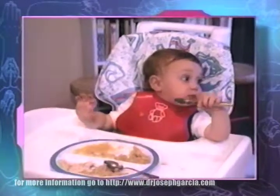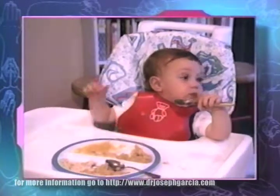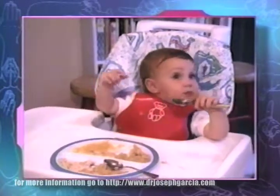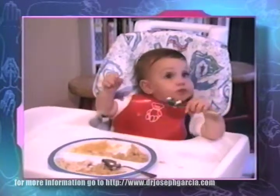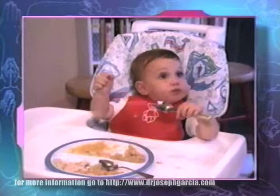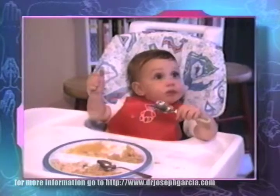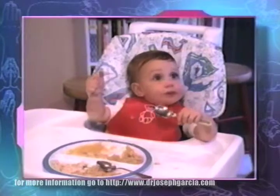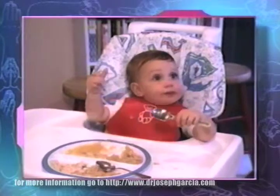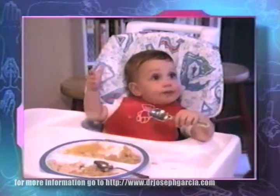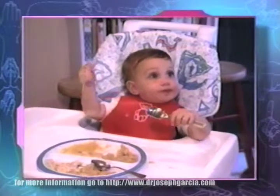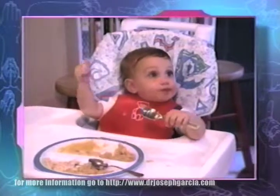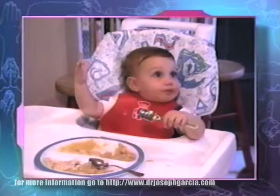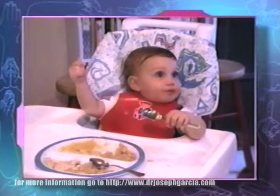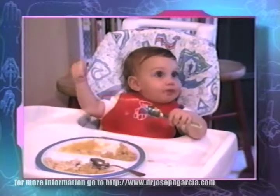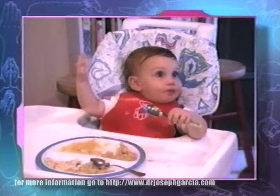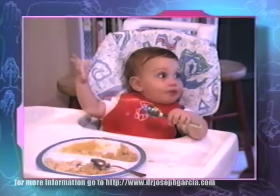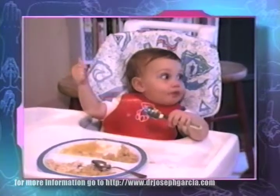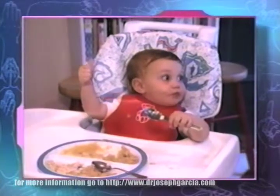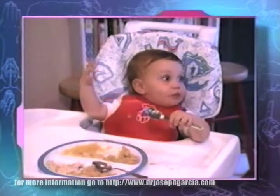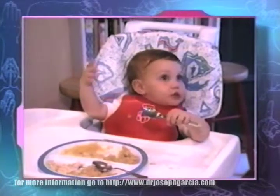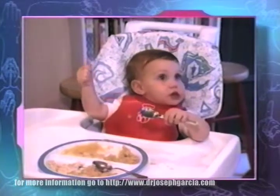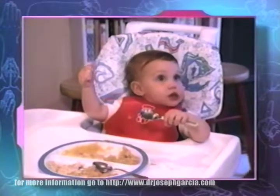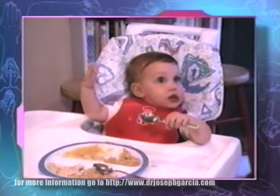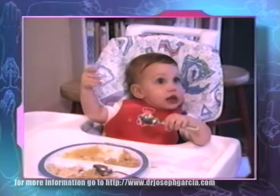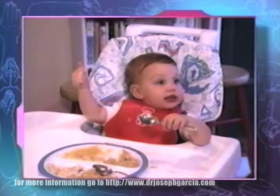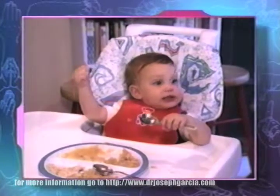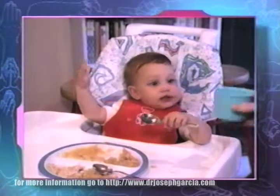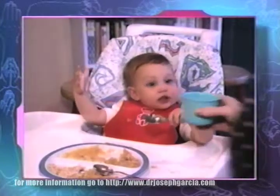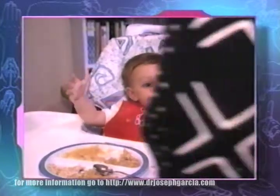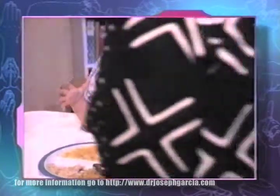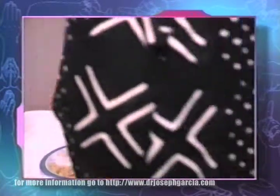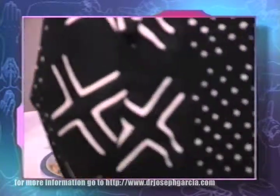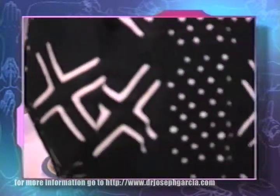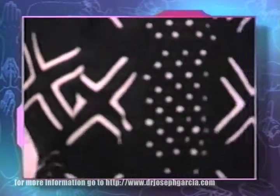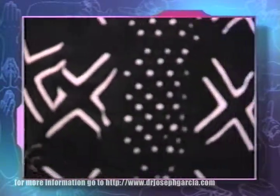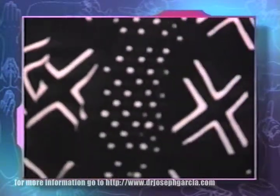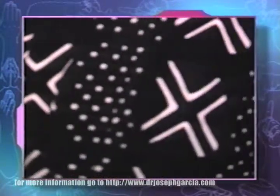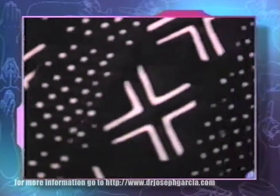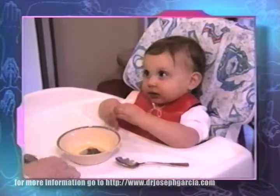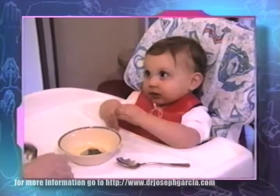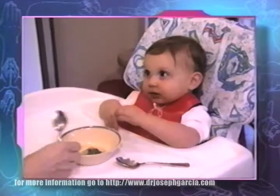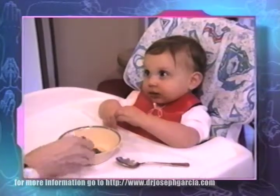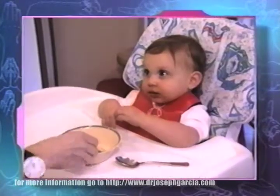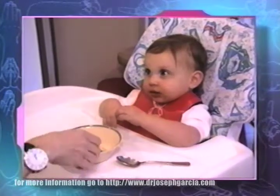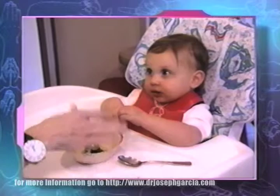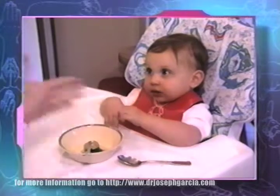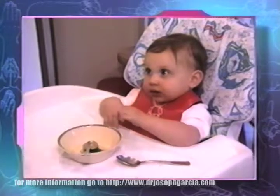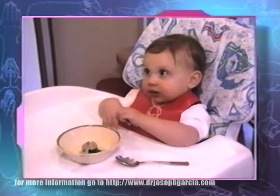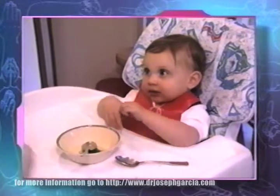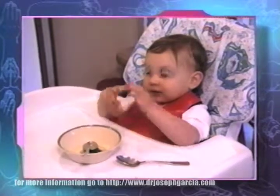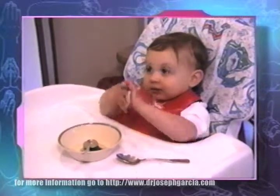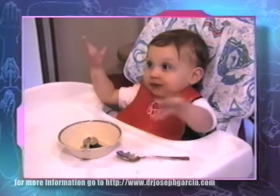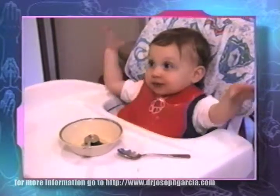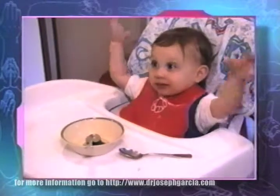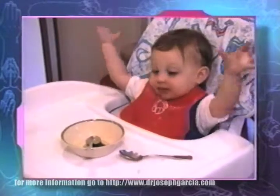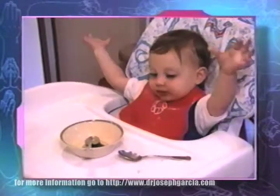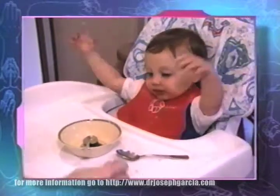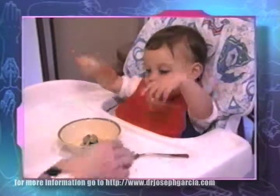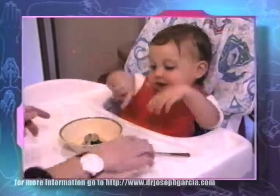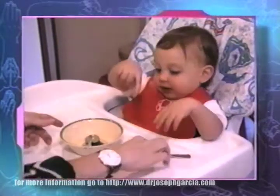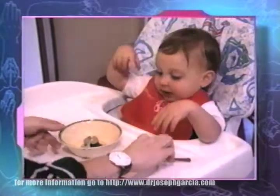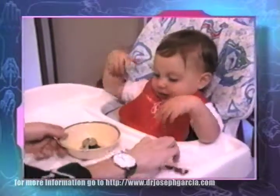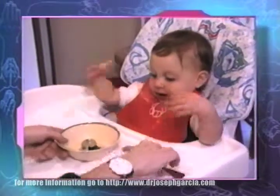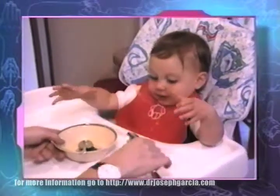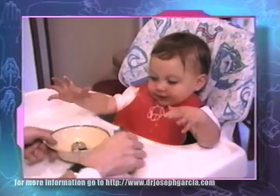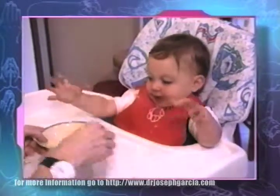in there with the shoulder signs. She's getting milk, that's right. Yeah, here's milk. Thank you. And all done.